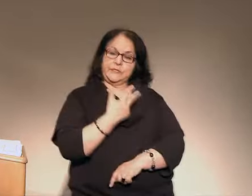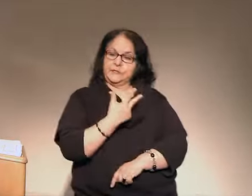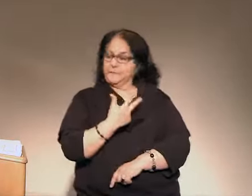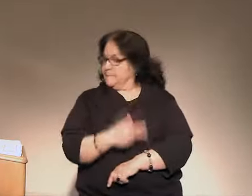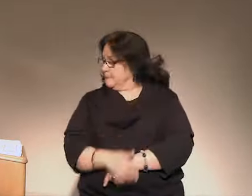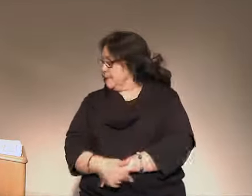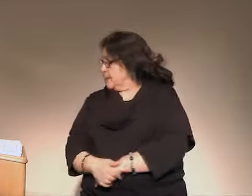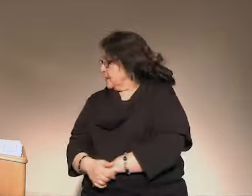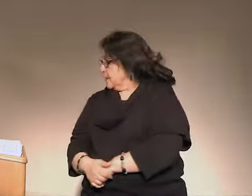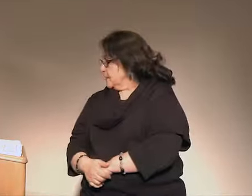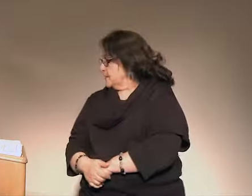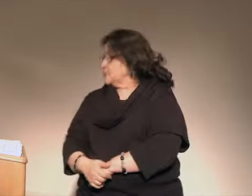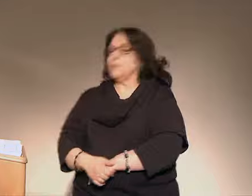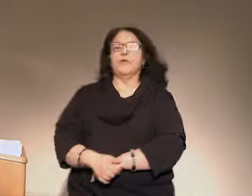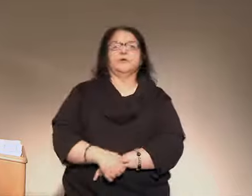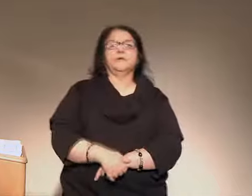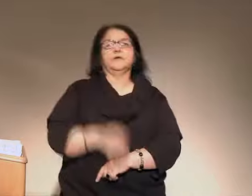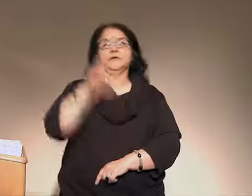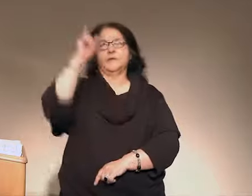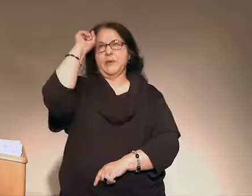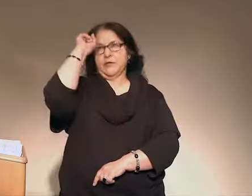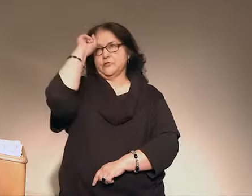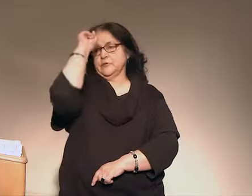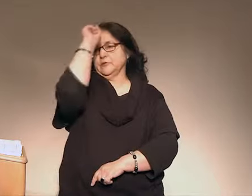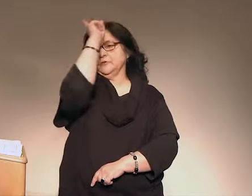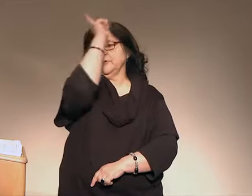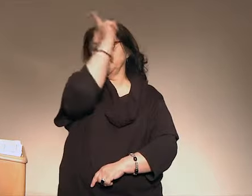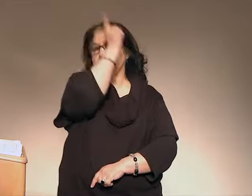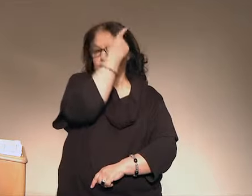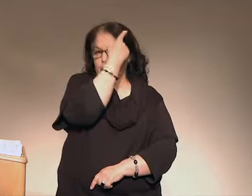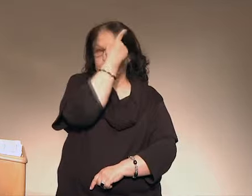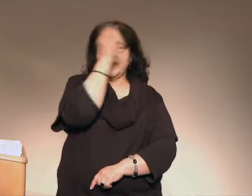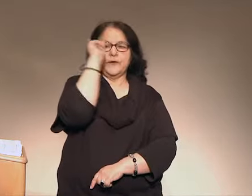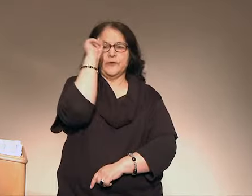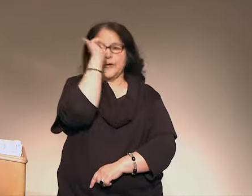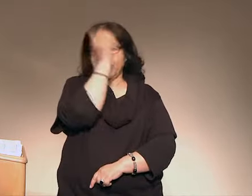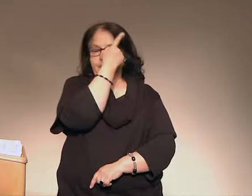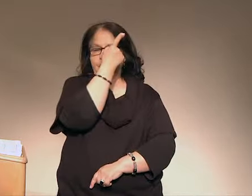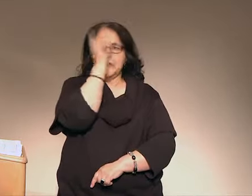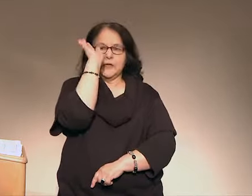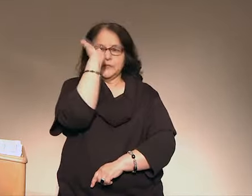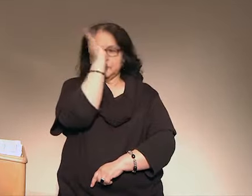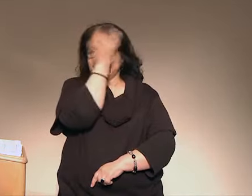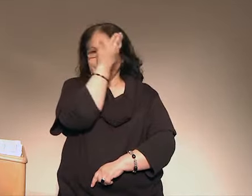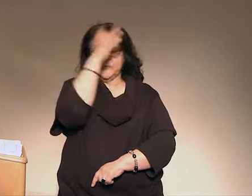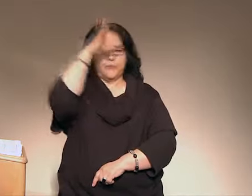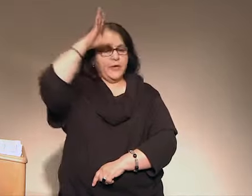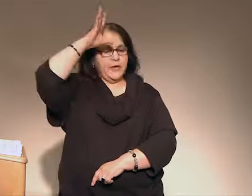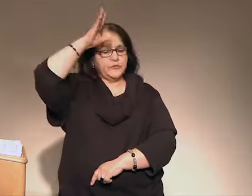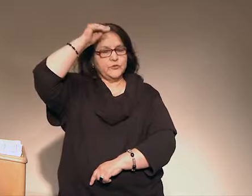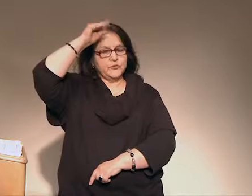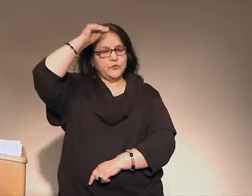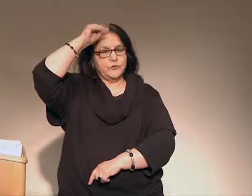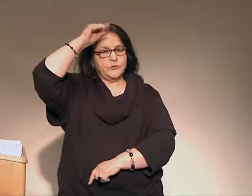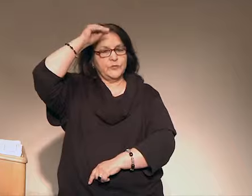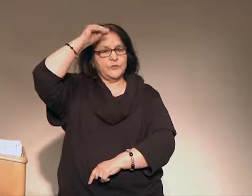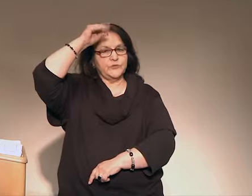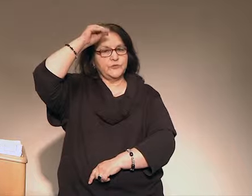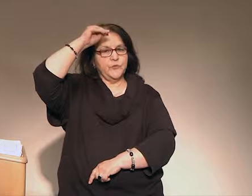13 is boy. Again, imagine a young man wearing a hat or a cap, and this is the brim of the hat, so you're just holding it here. This is